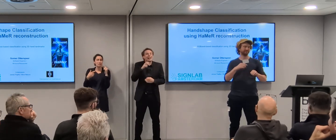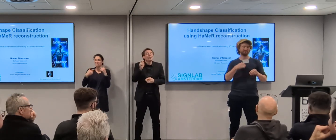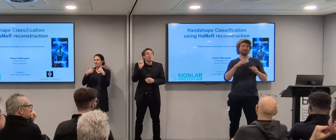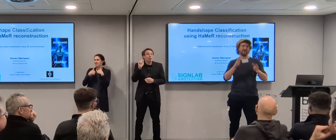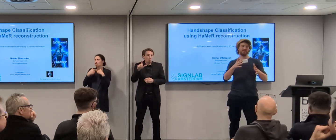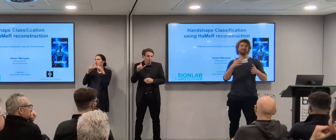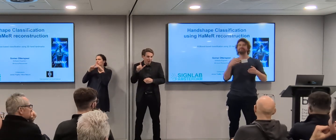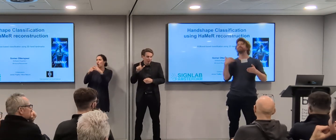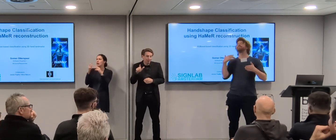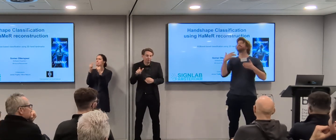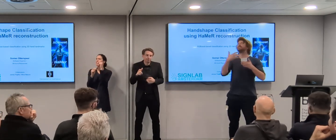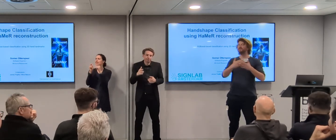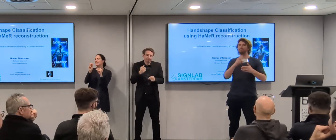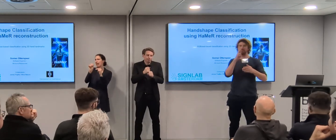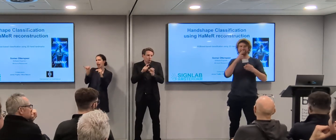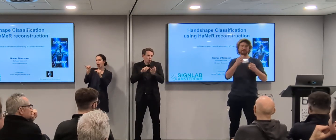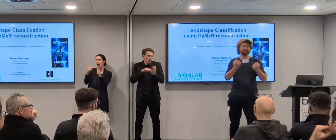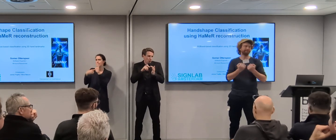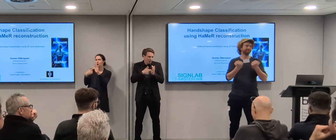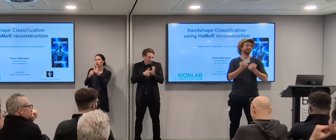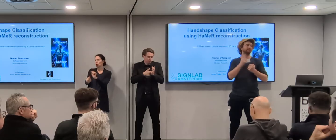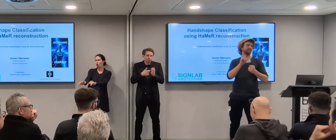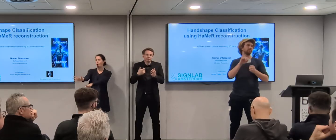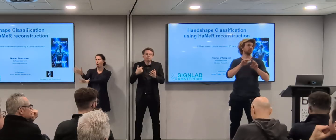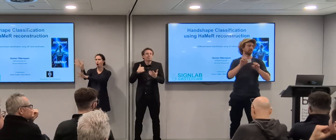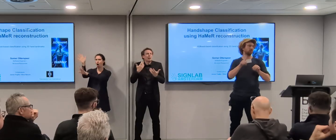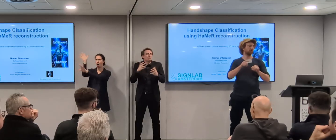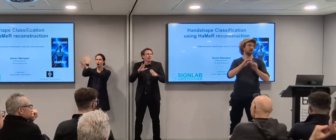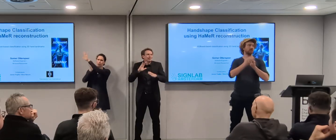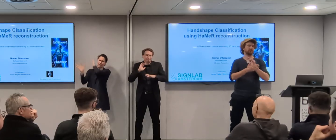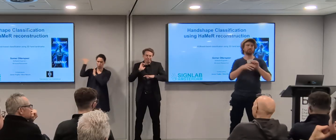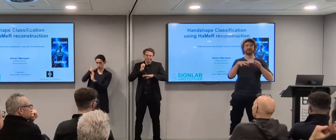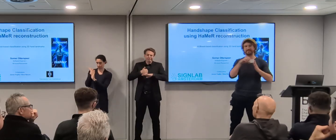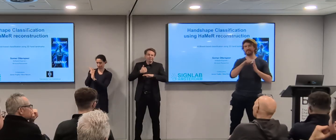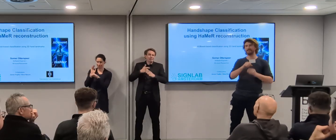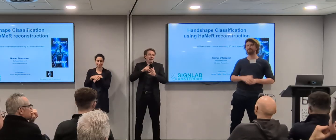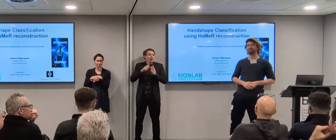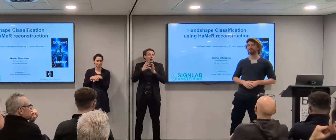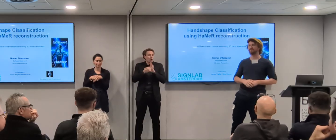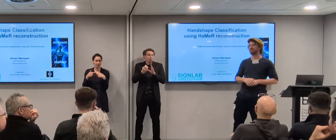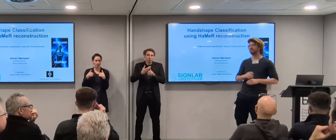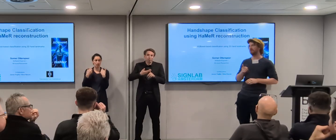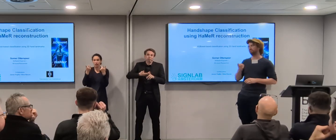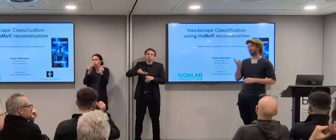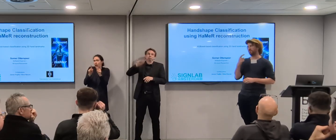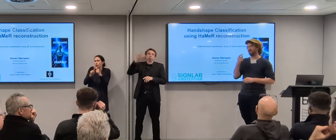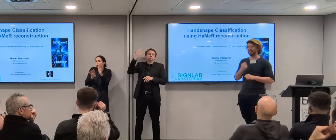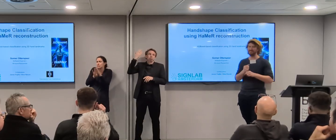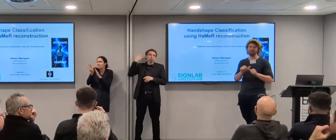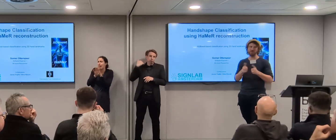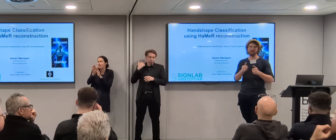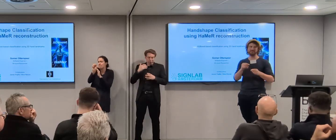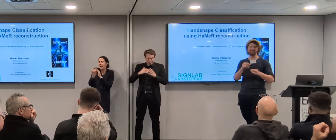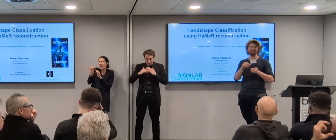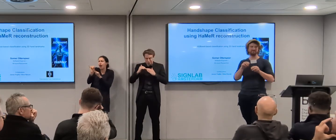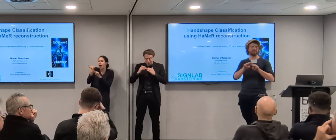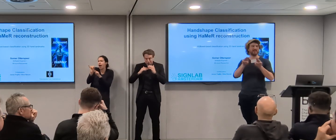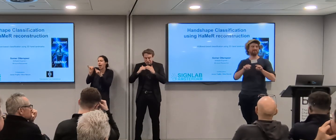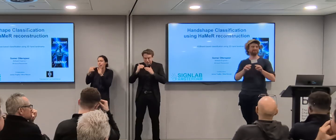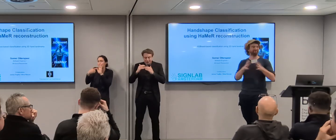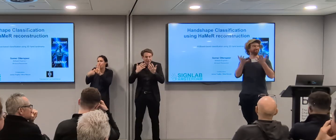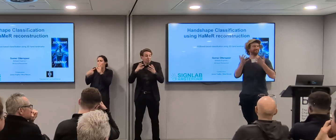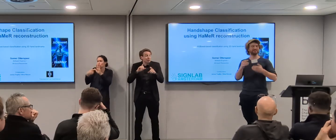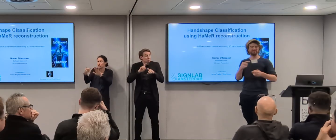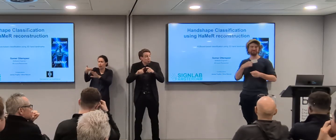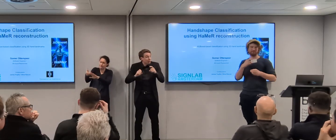and I started building AI models a long time ago, and I tried to develop AI models